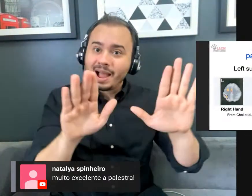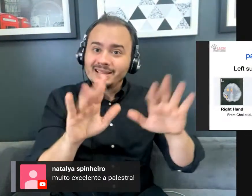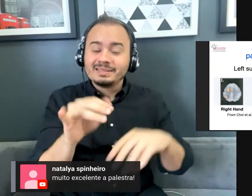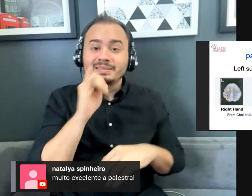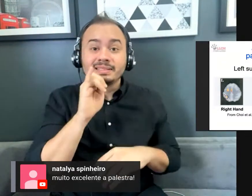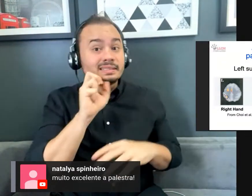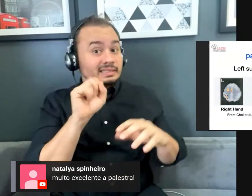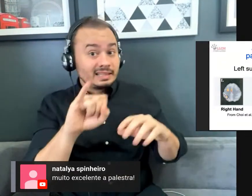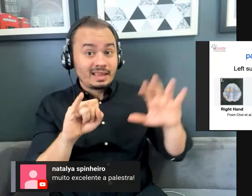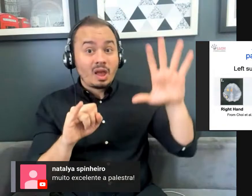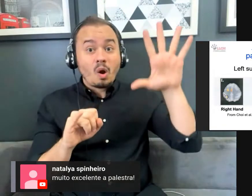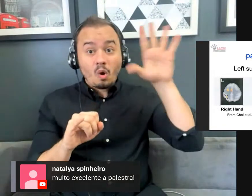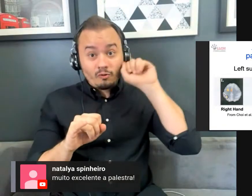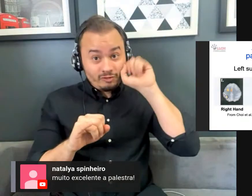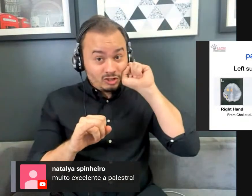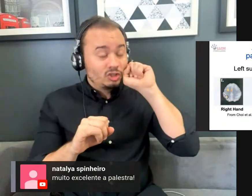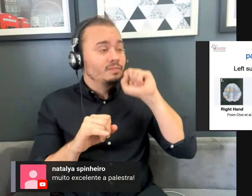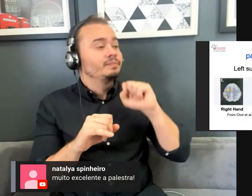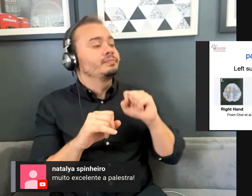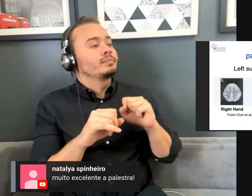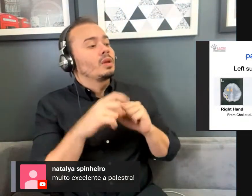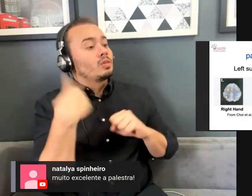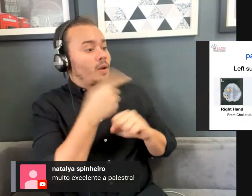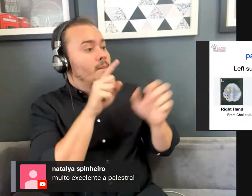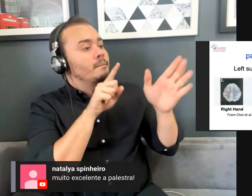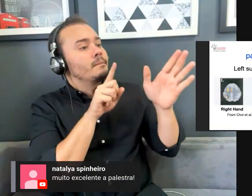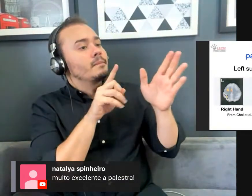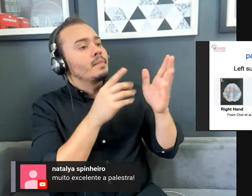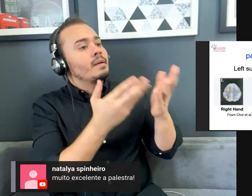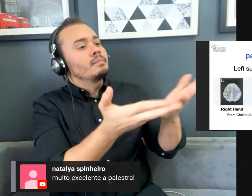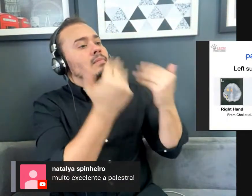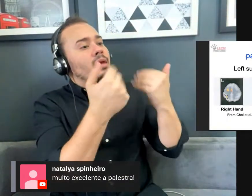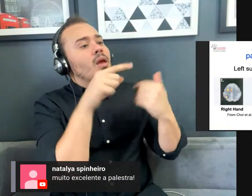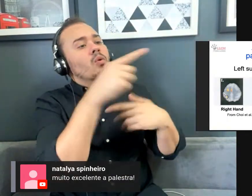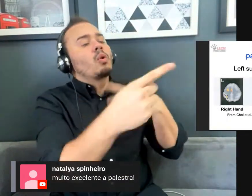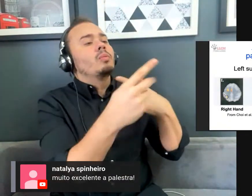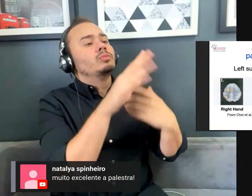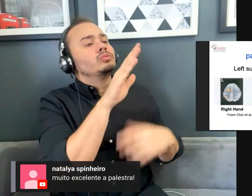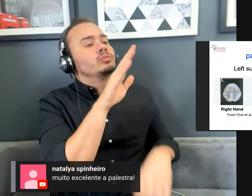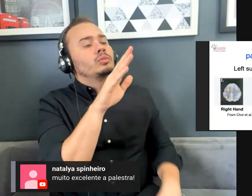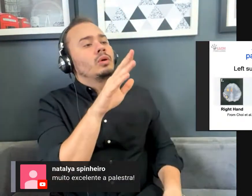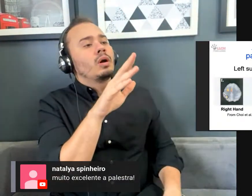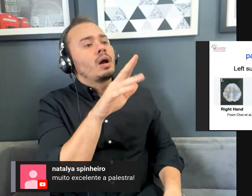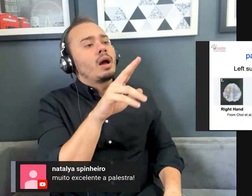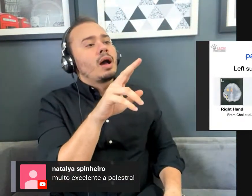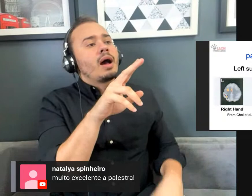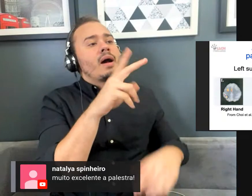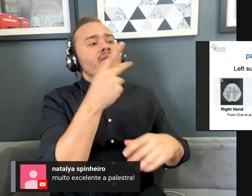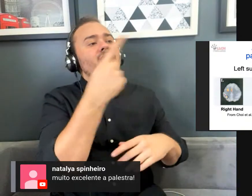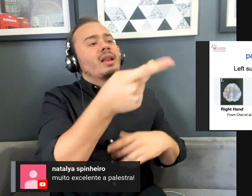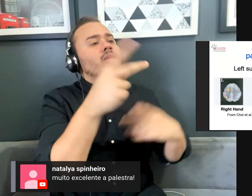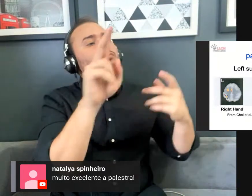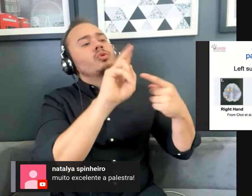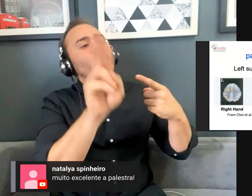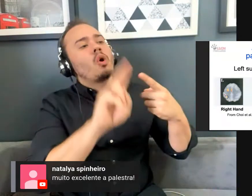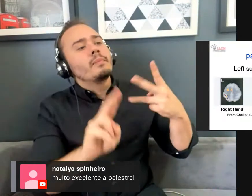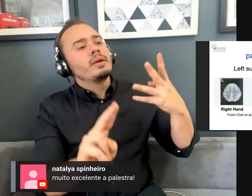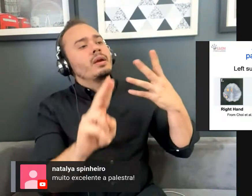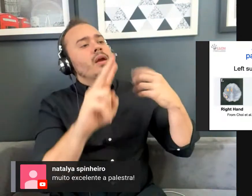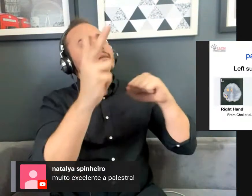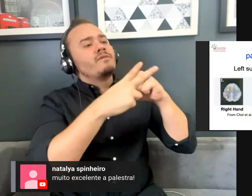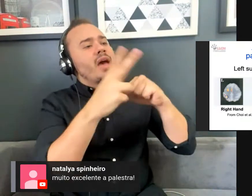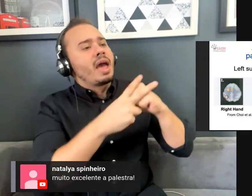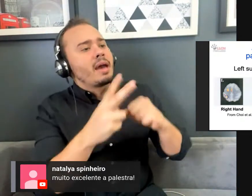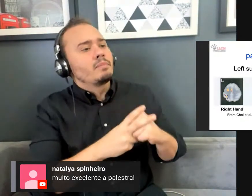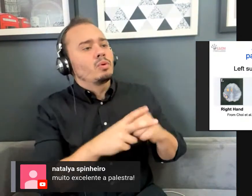are asked to produce verbs or to name actions, for example. But we see this when they actually have to